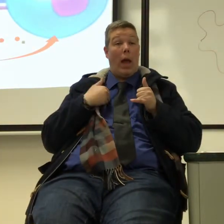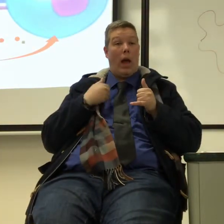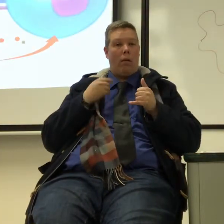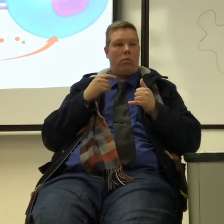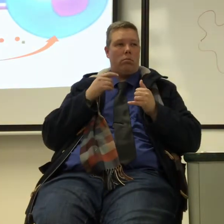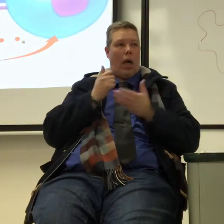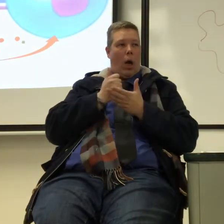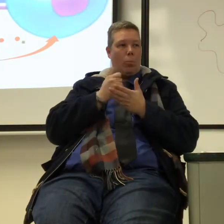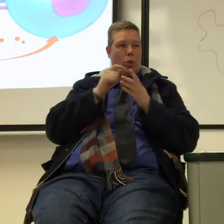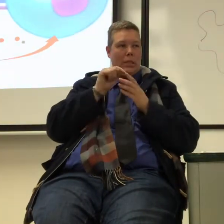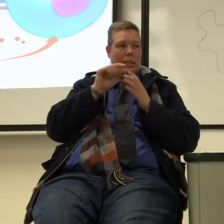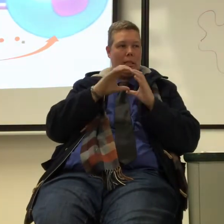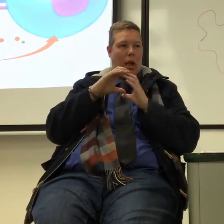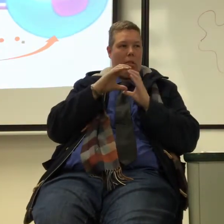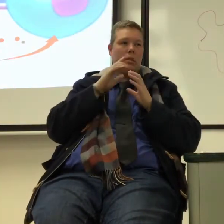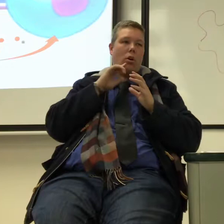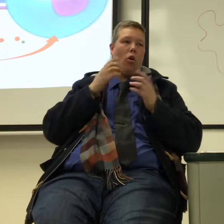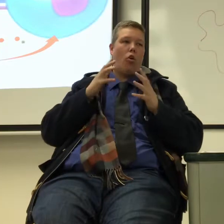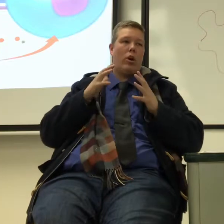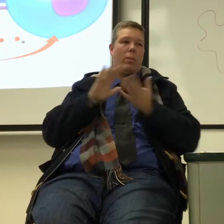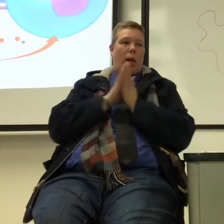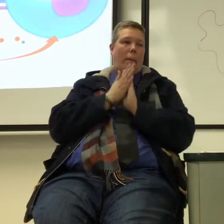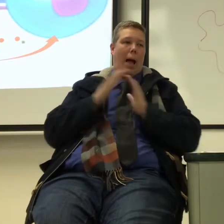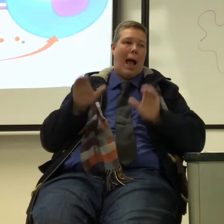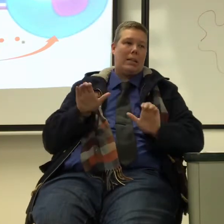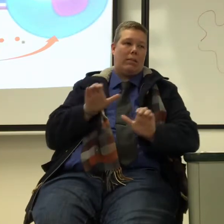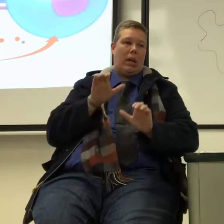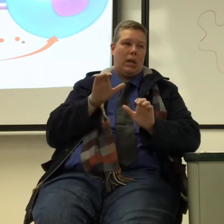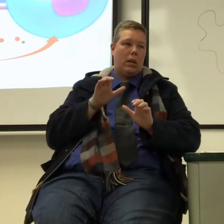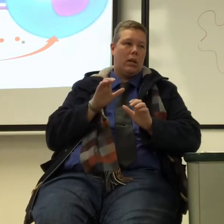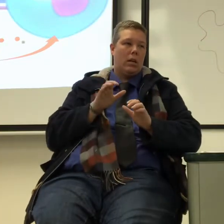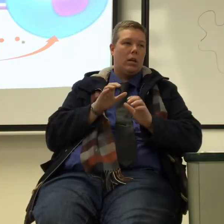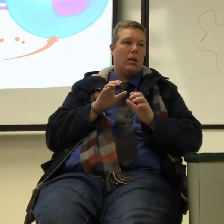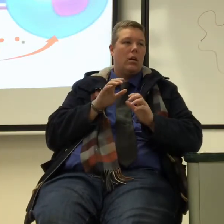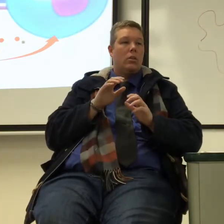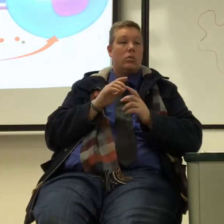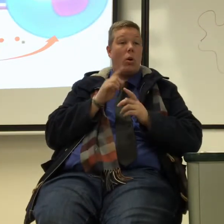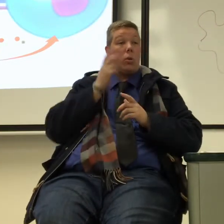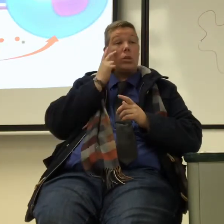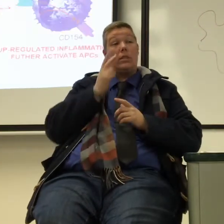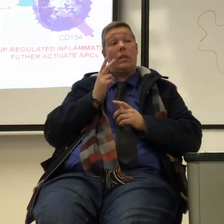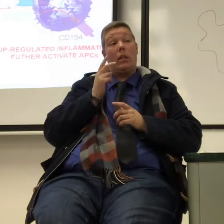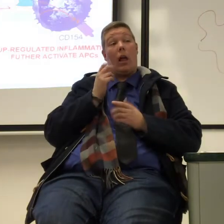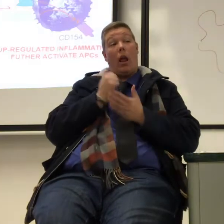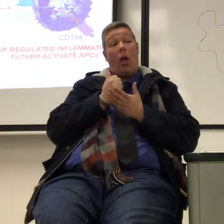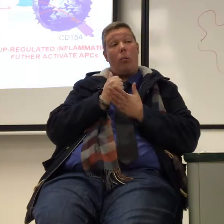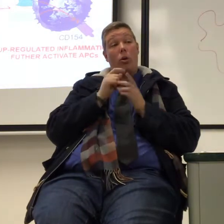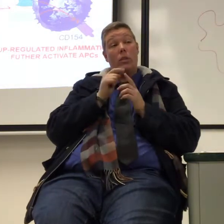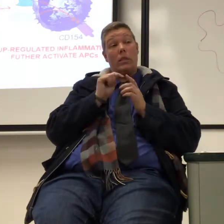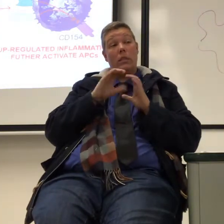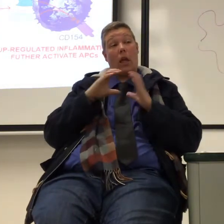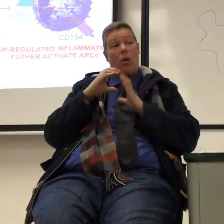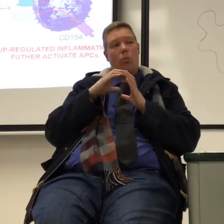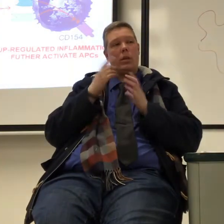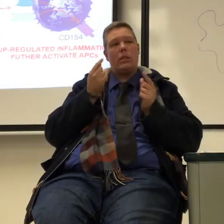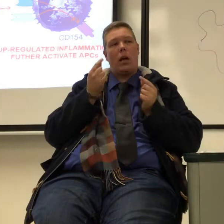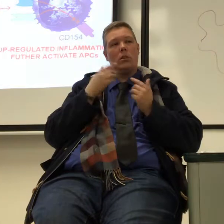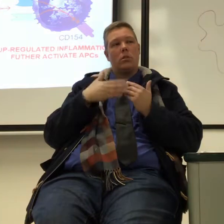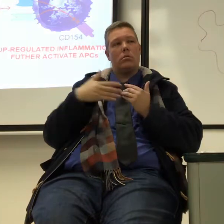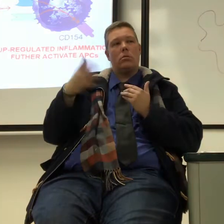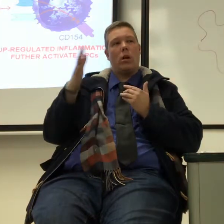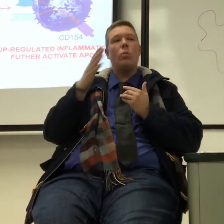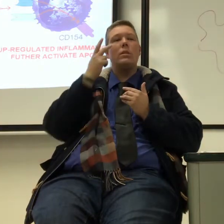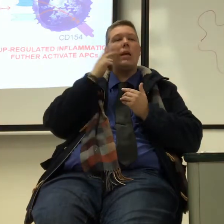helper T. Any questions on this picture? We're going to see what the helper T does in turn. We're going to see how